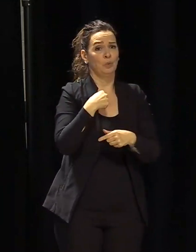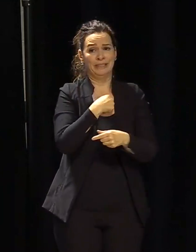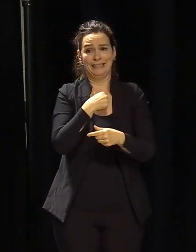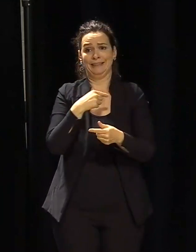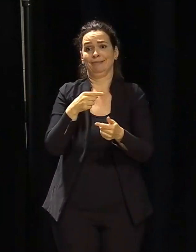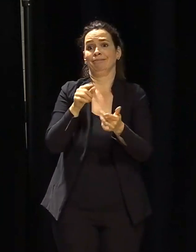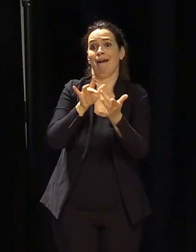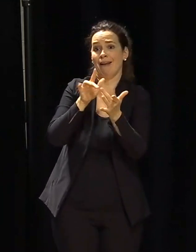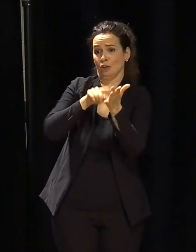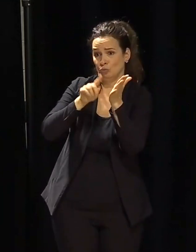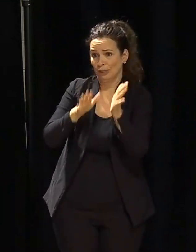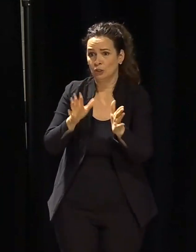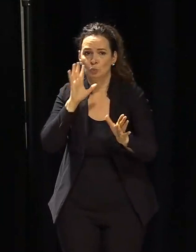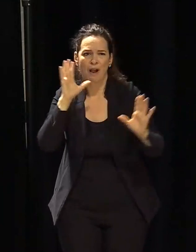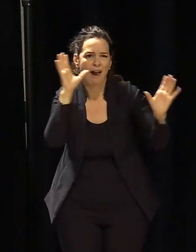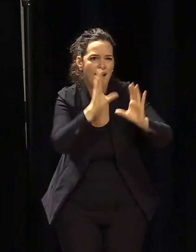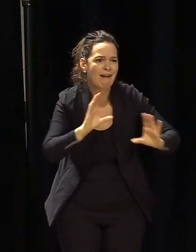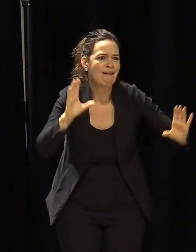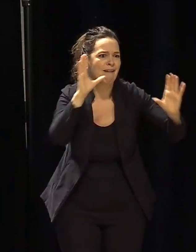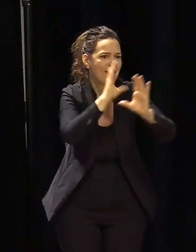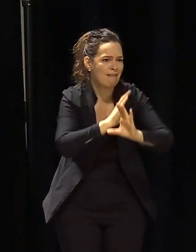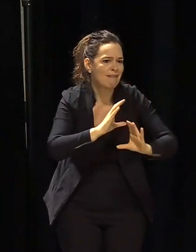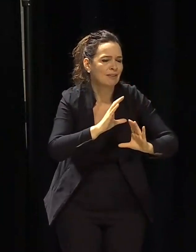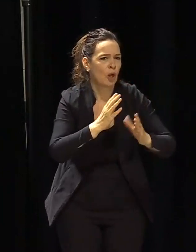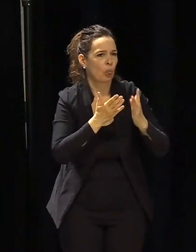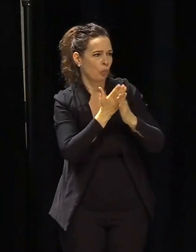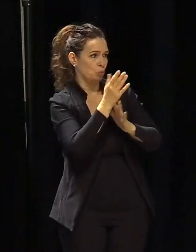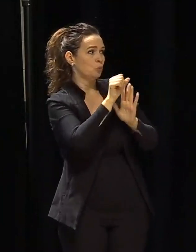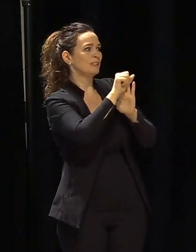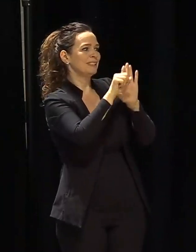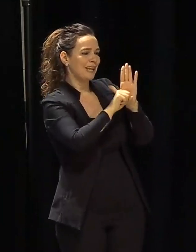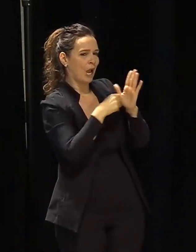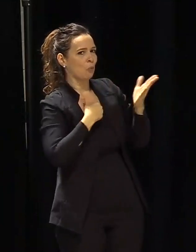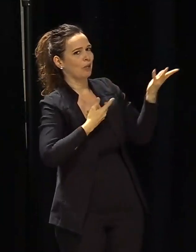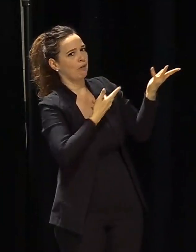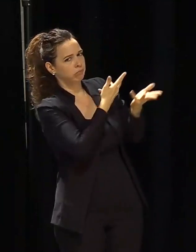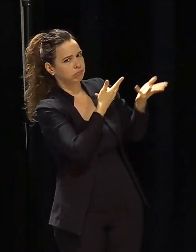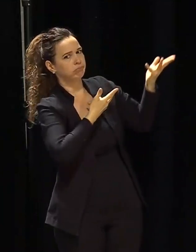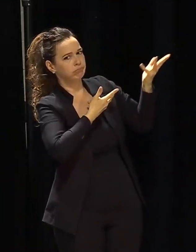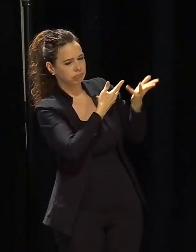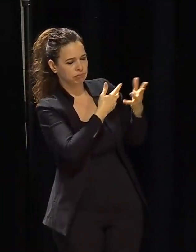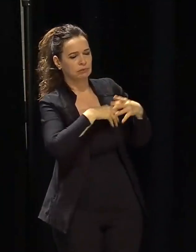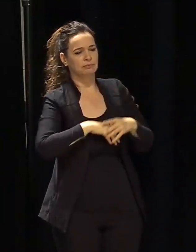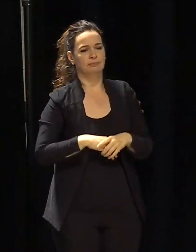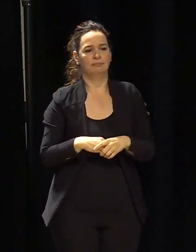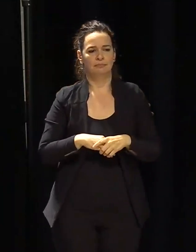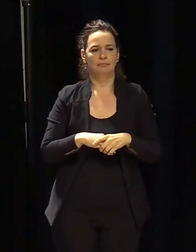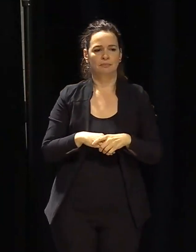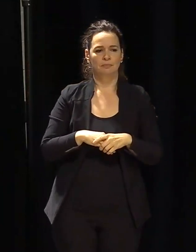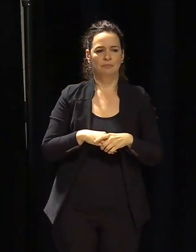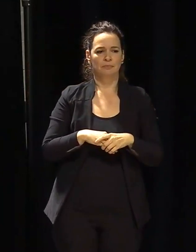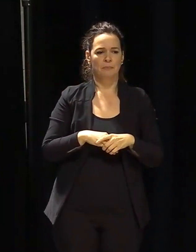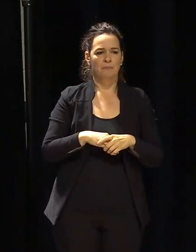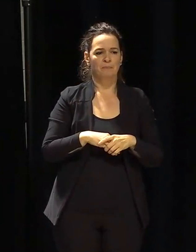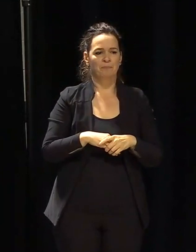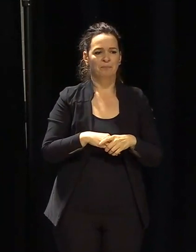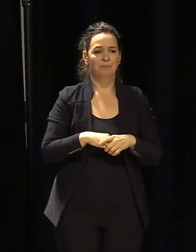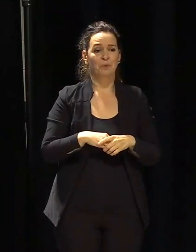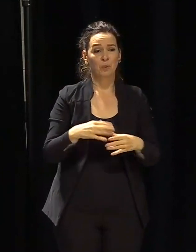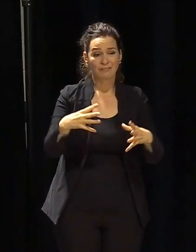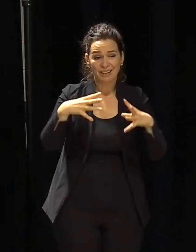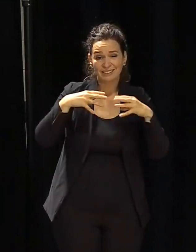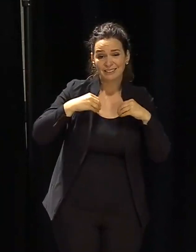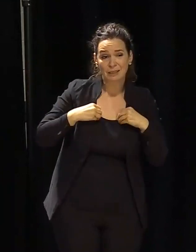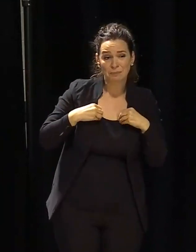State and the Bloomberg team. So we basically have taken another 100 employees and have assigned